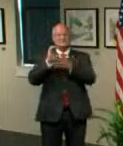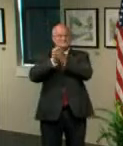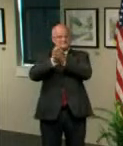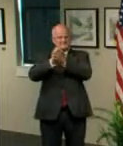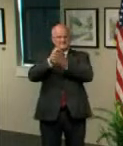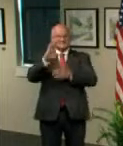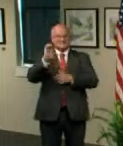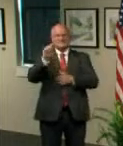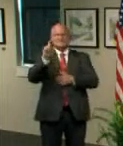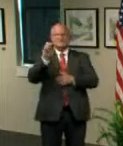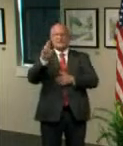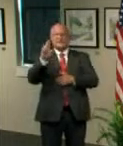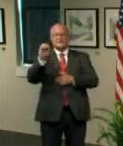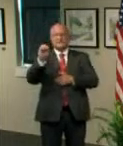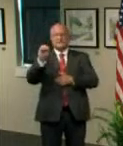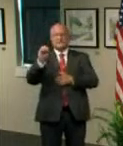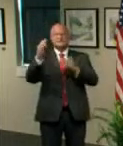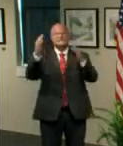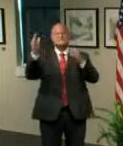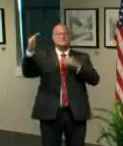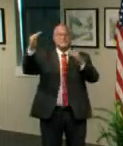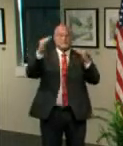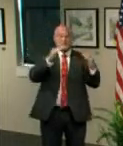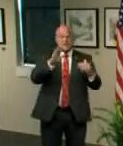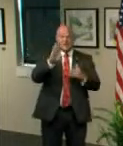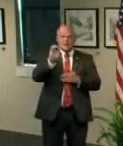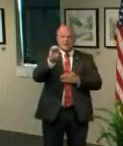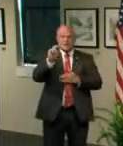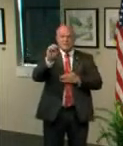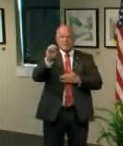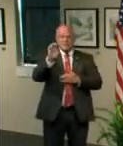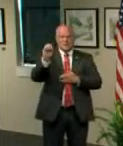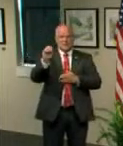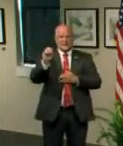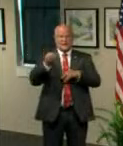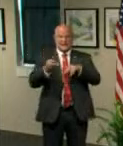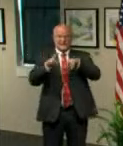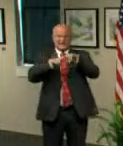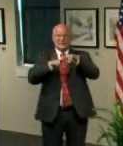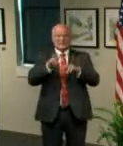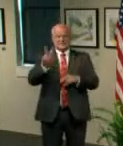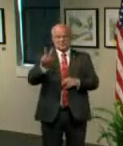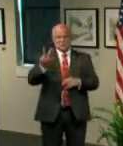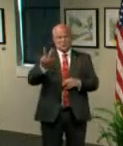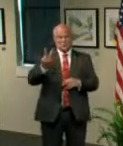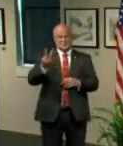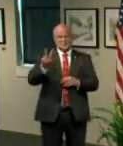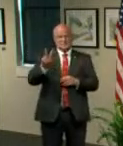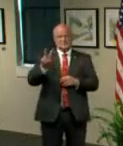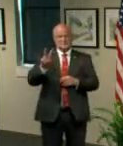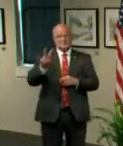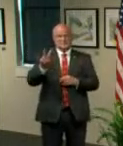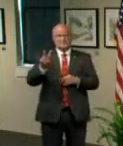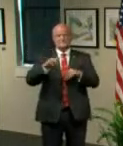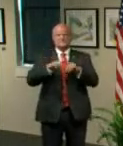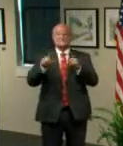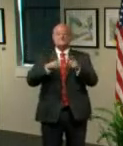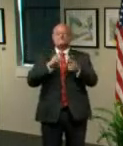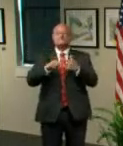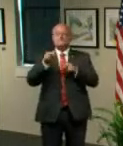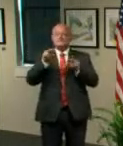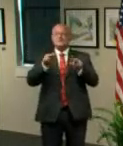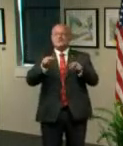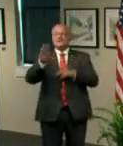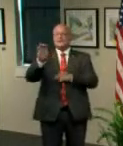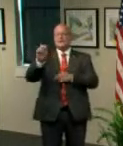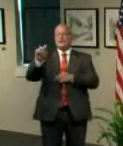go down to Boone County, you see they had an increase of 2 cases. But then, of course, you